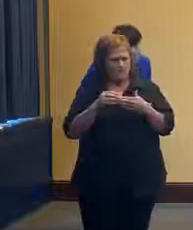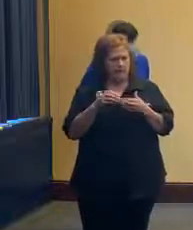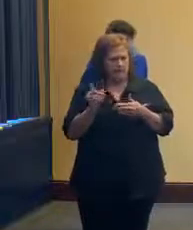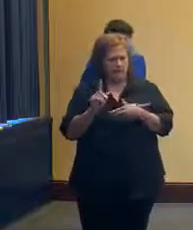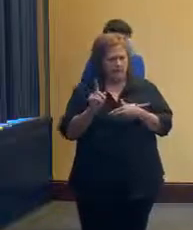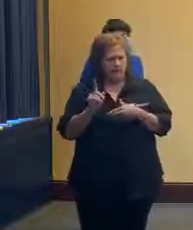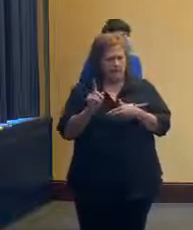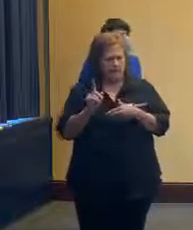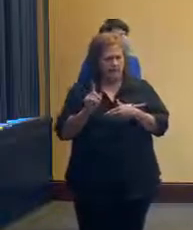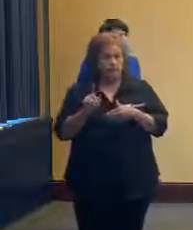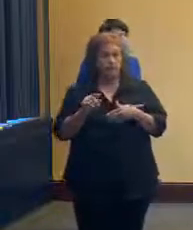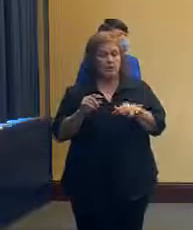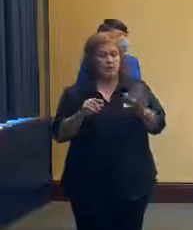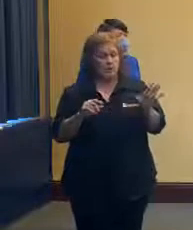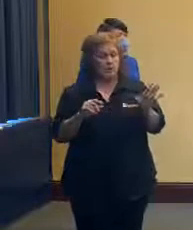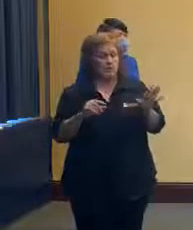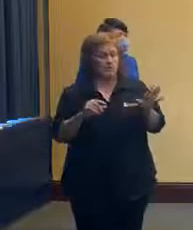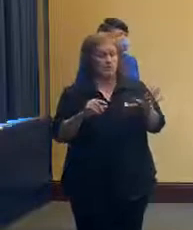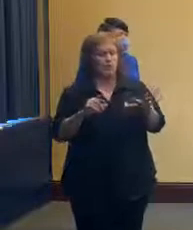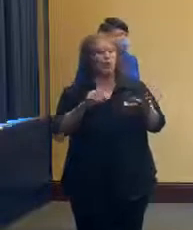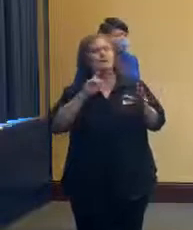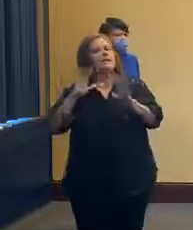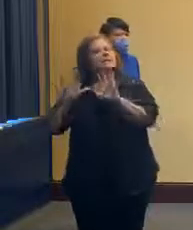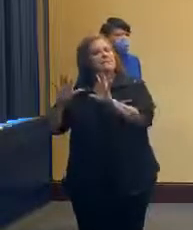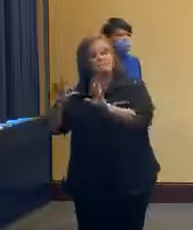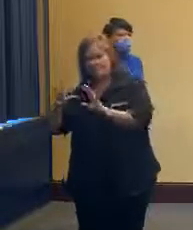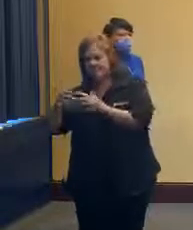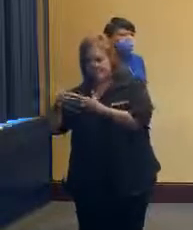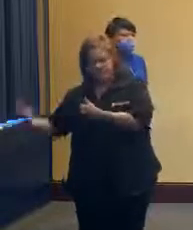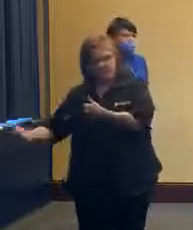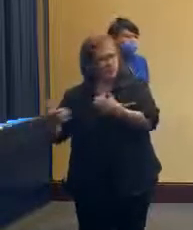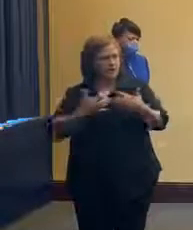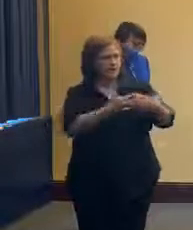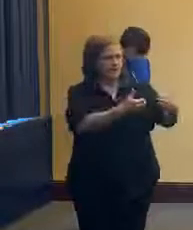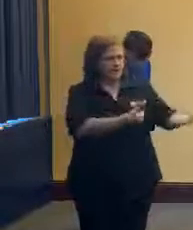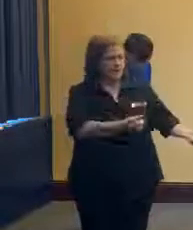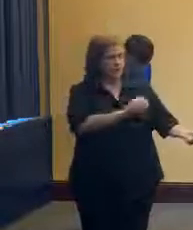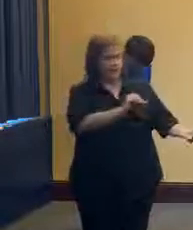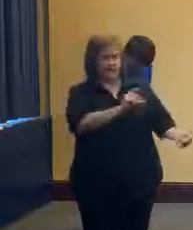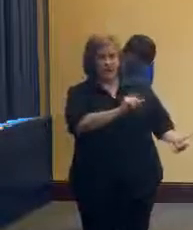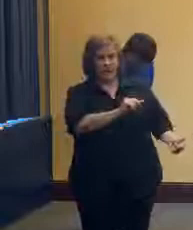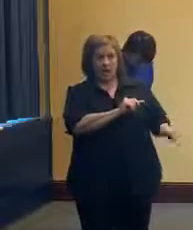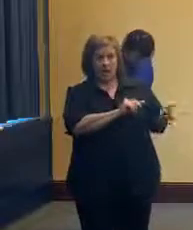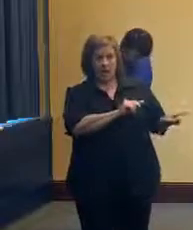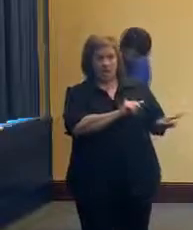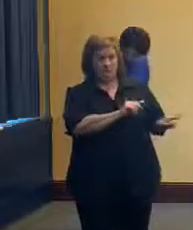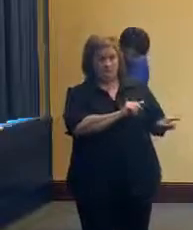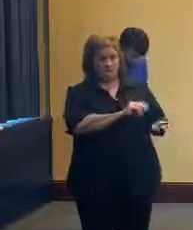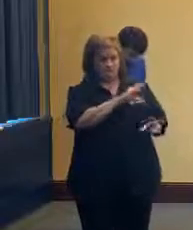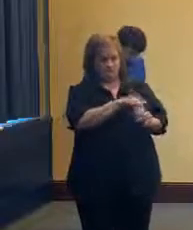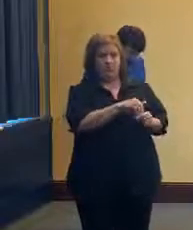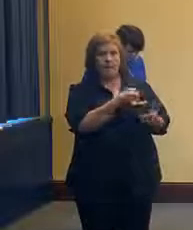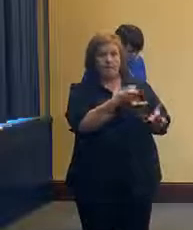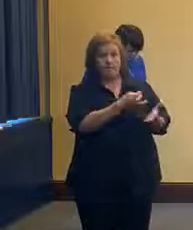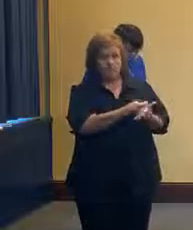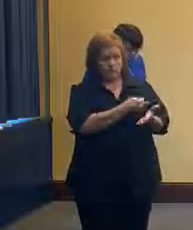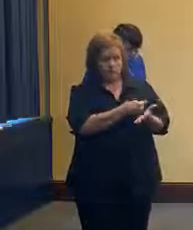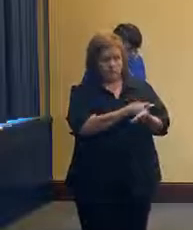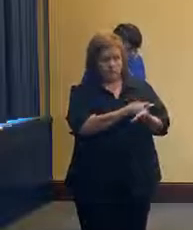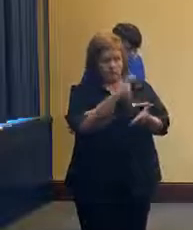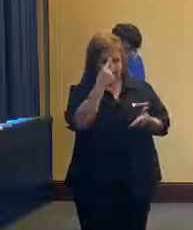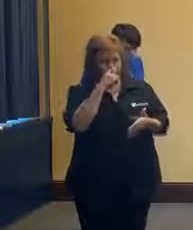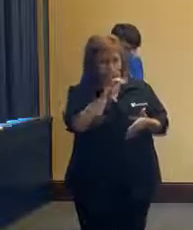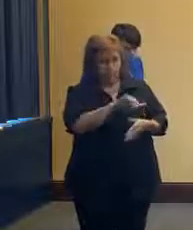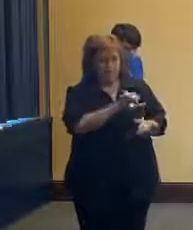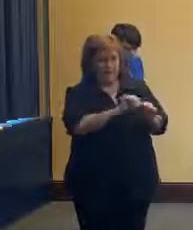they're totals. Okay, so that's on top So of. so the overtime is built-in budgeted amounts for